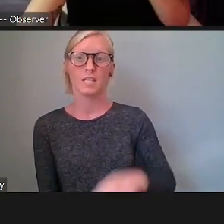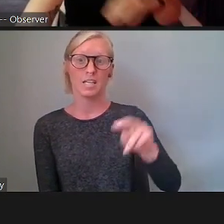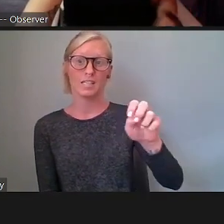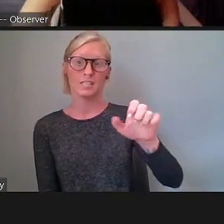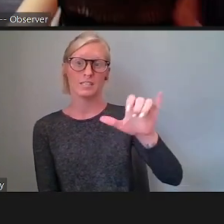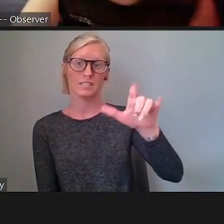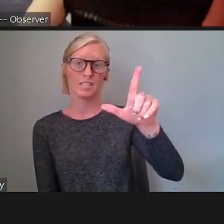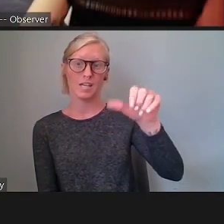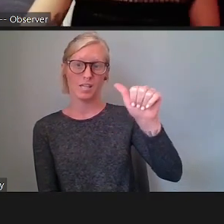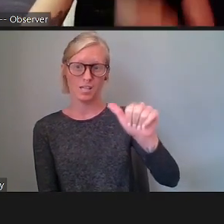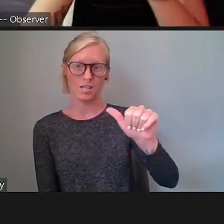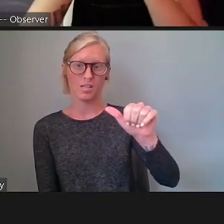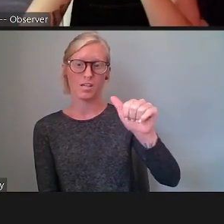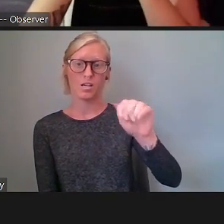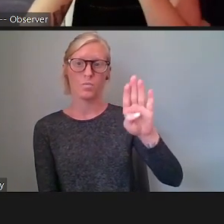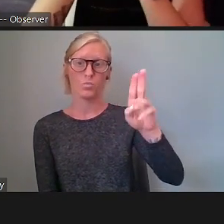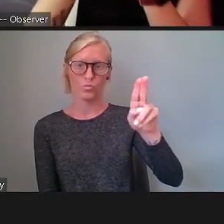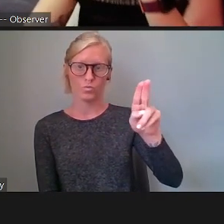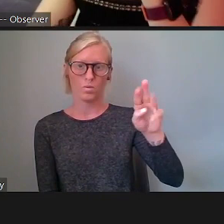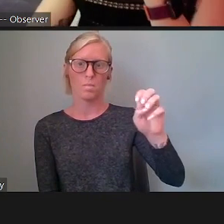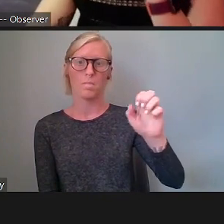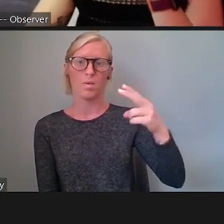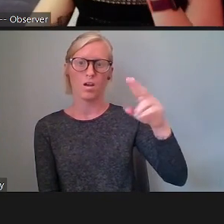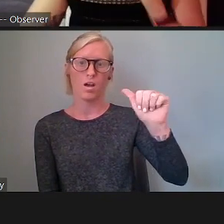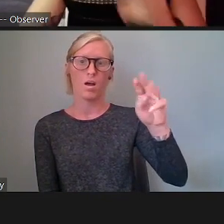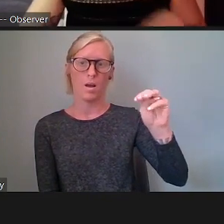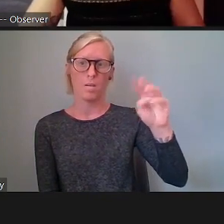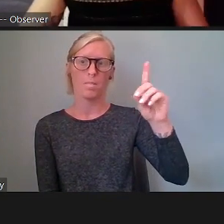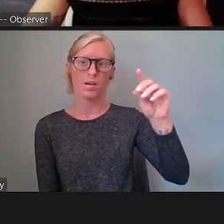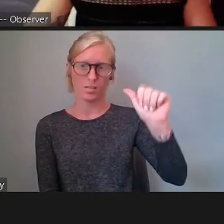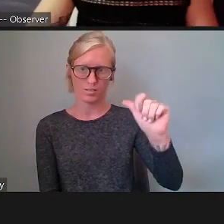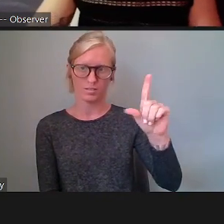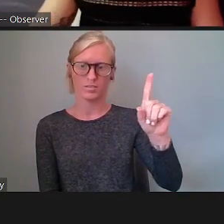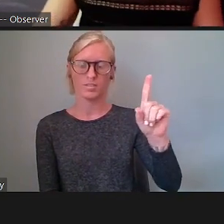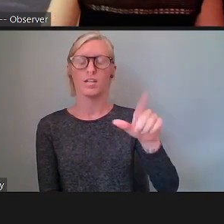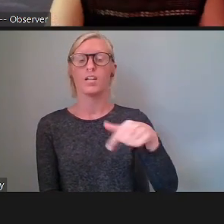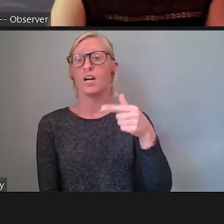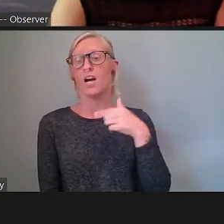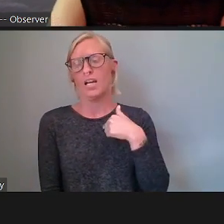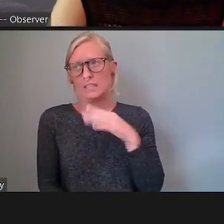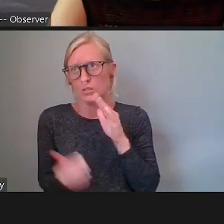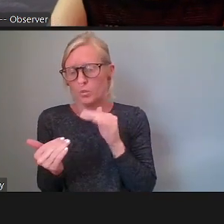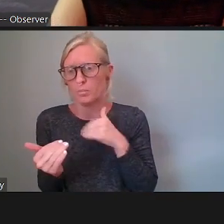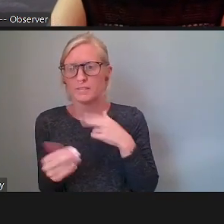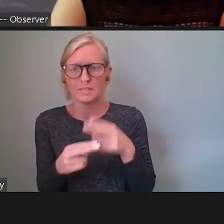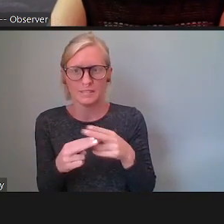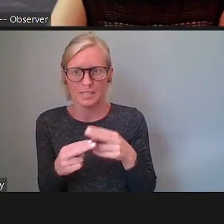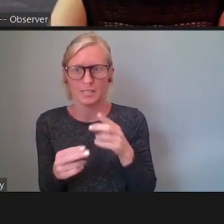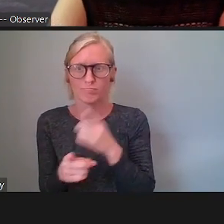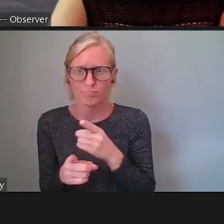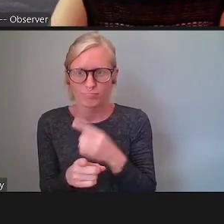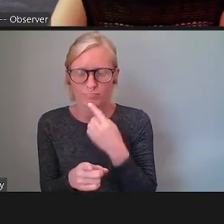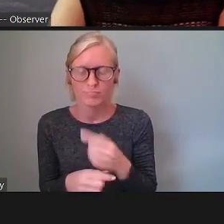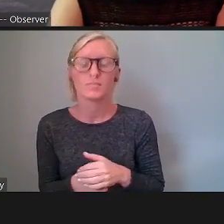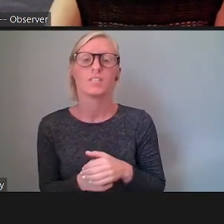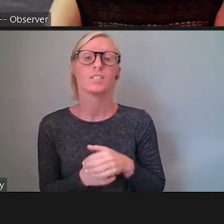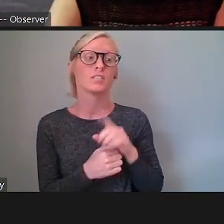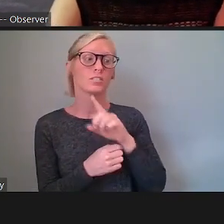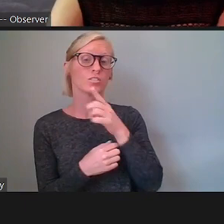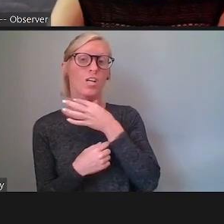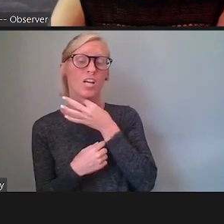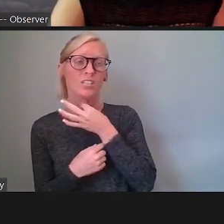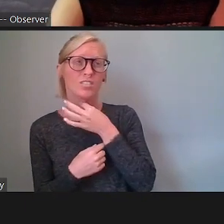Naila Abu Malham Dugani, I hope I read the name correctly, asked about what